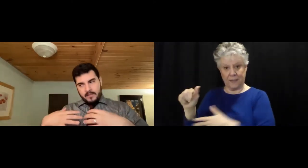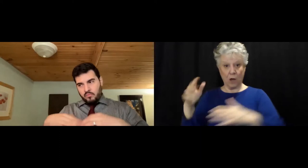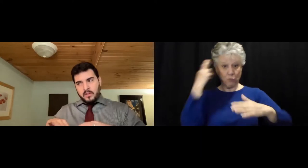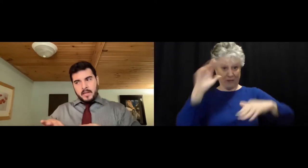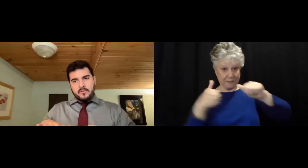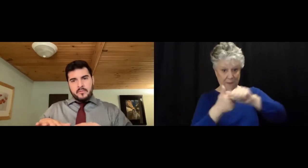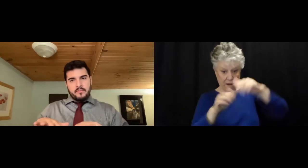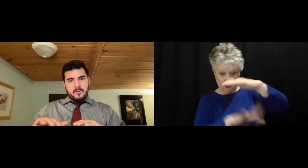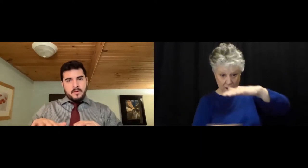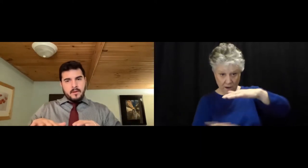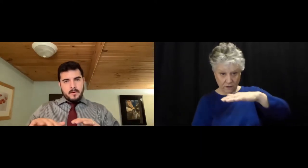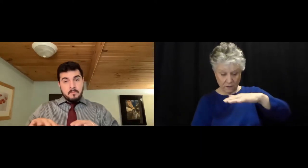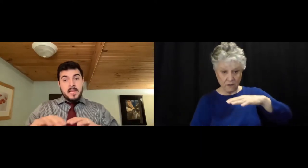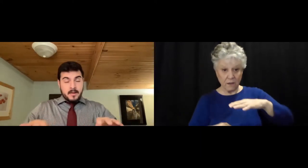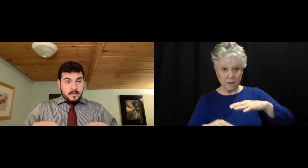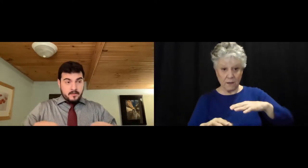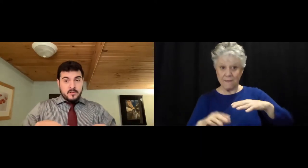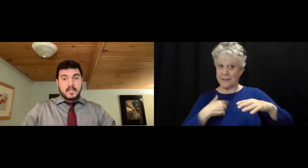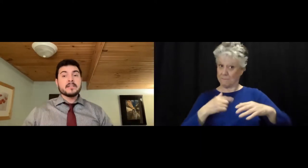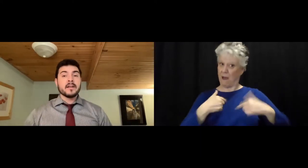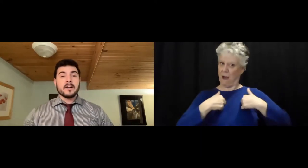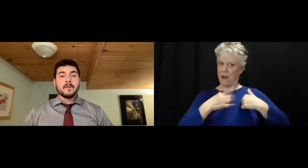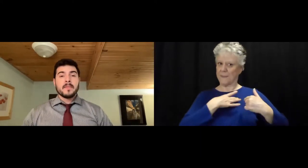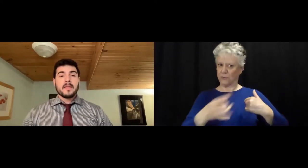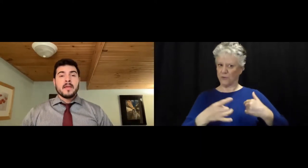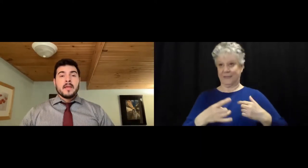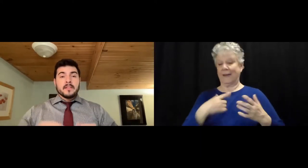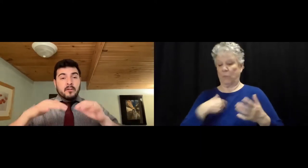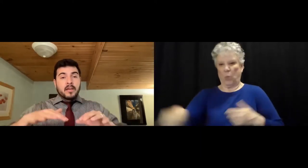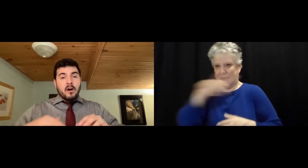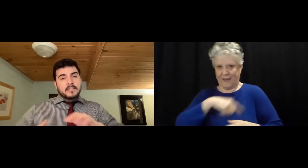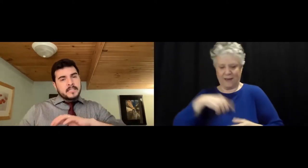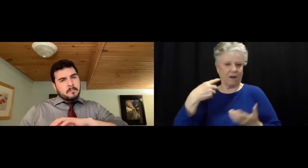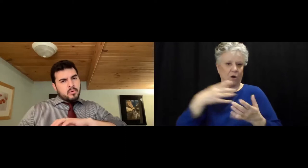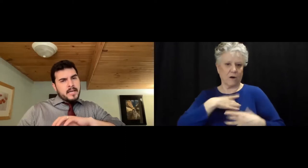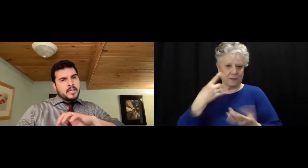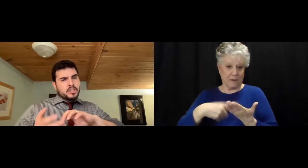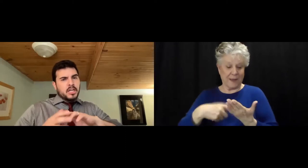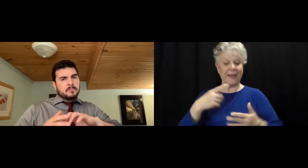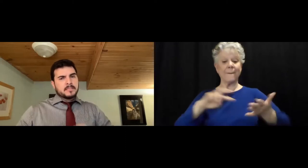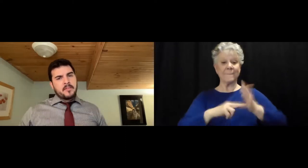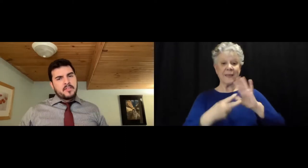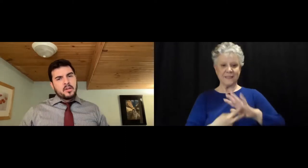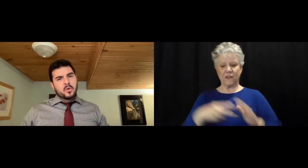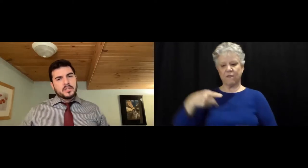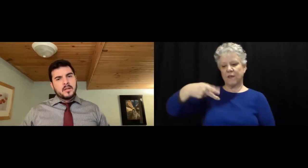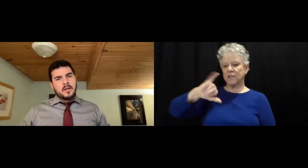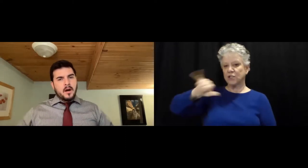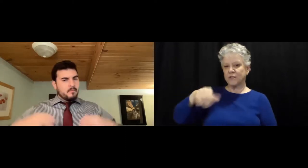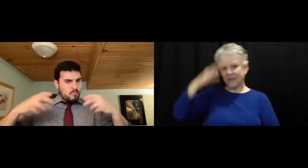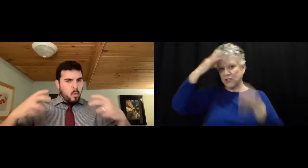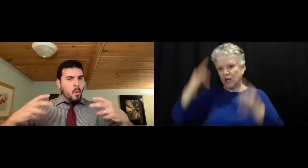that I think really interests me and concerns us here, the underlying cause is the predicate judgments of the